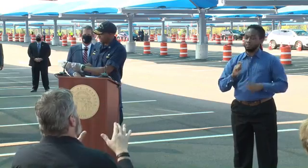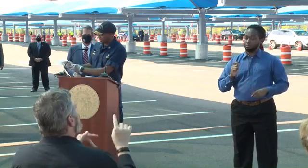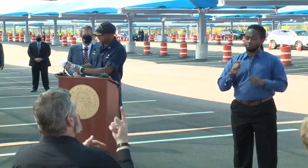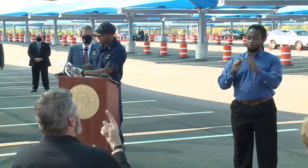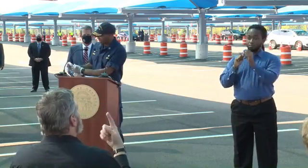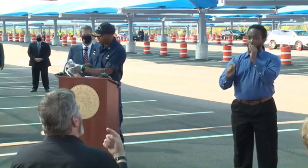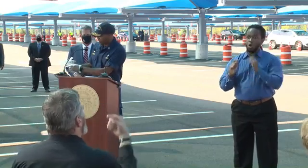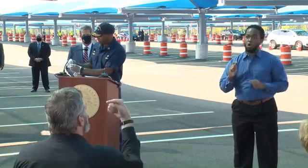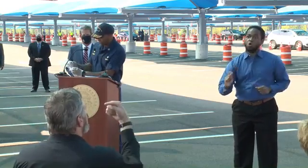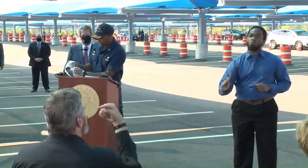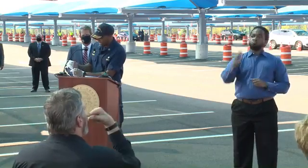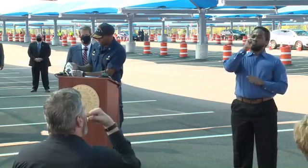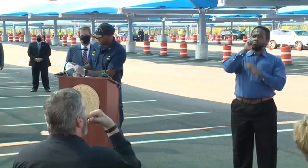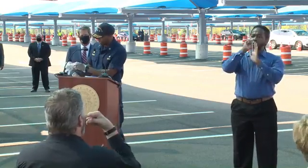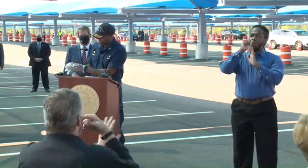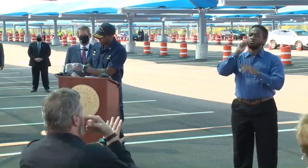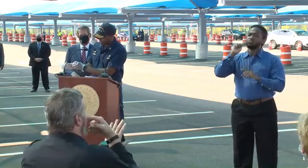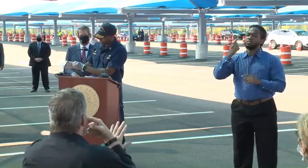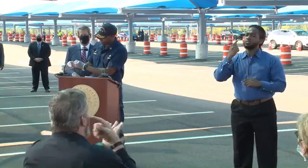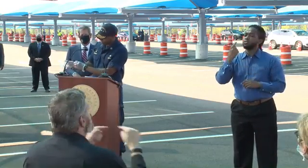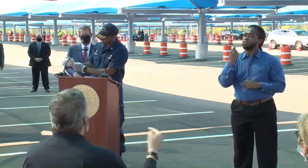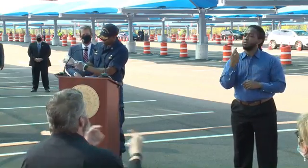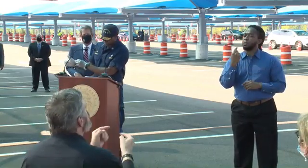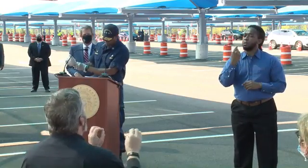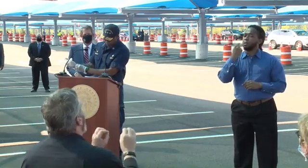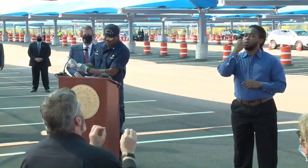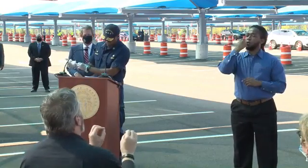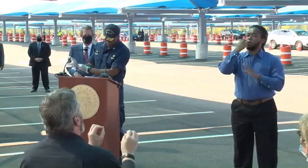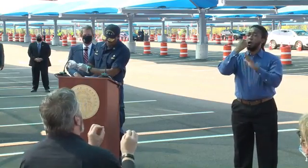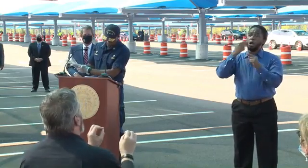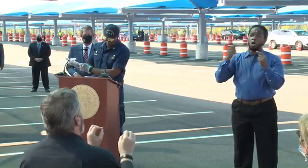tickles. It doesn't hurt. It's not hard to do.